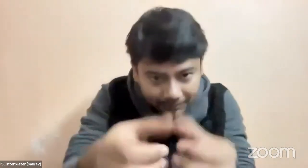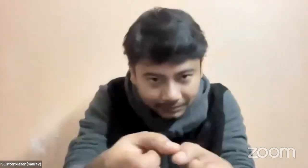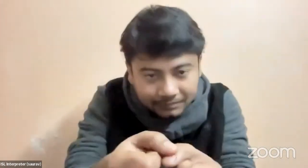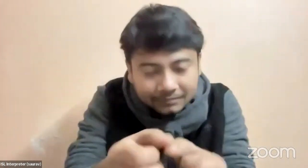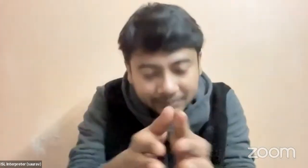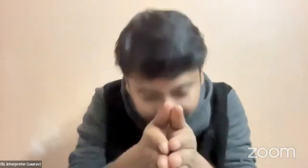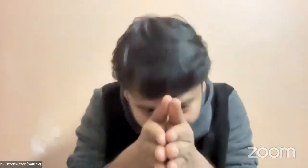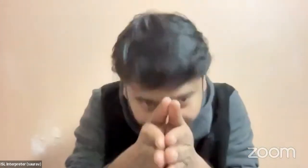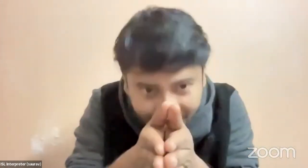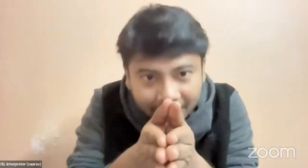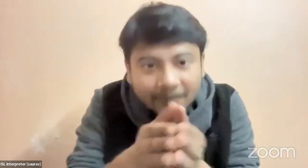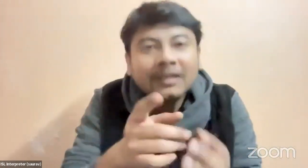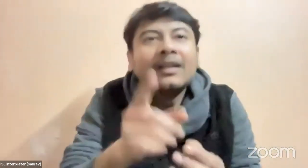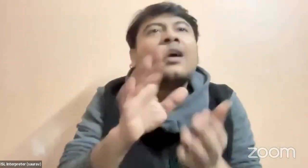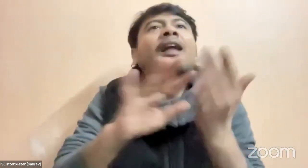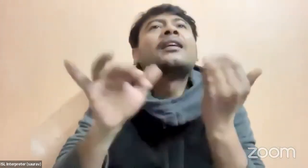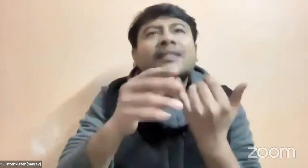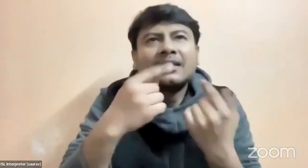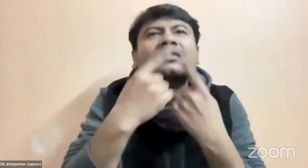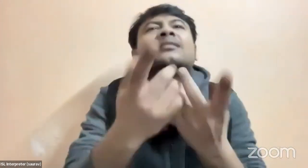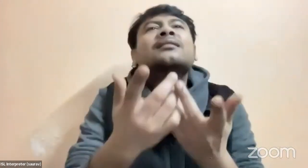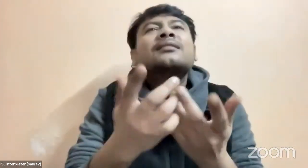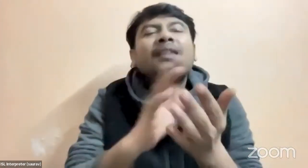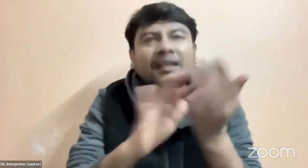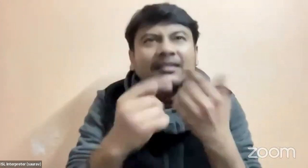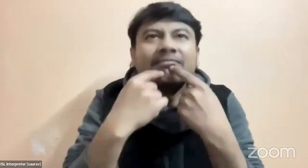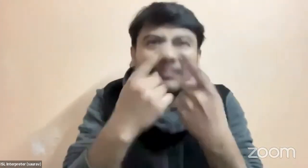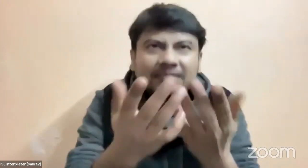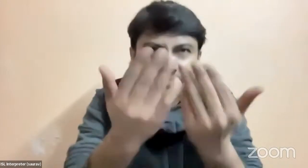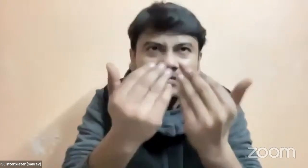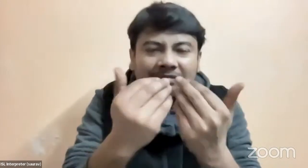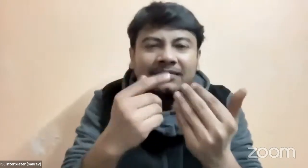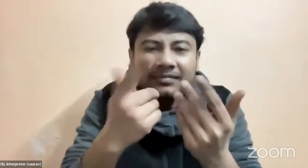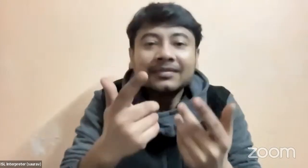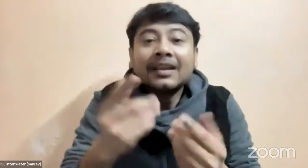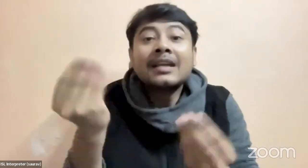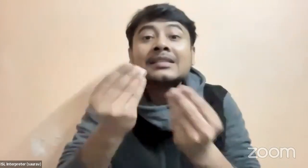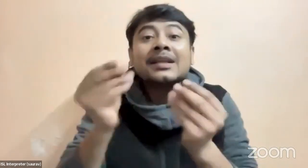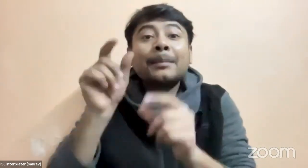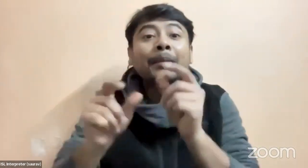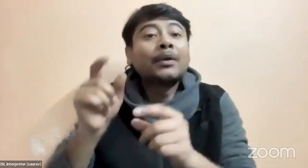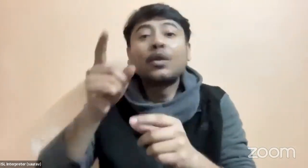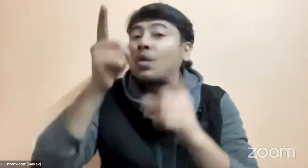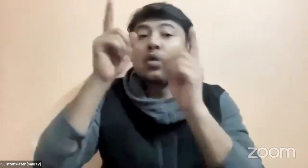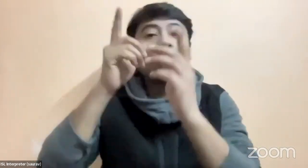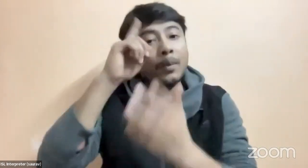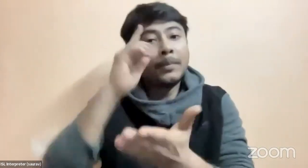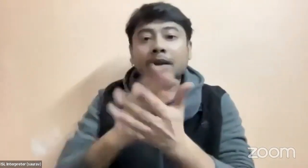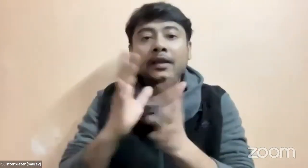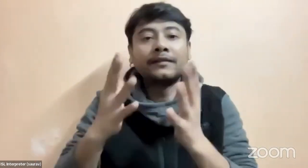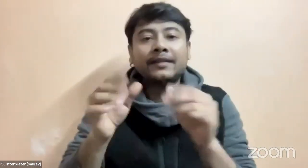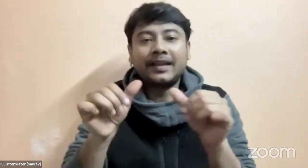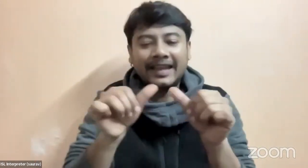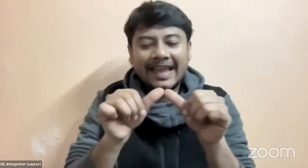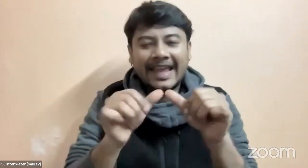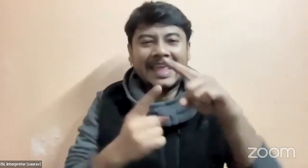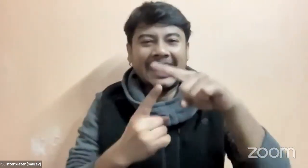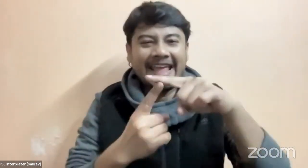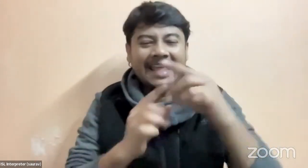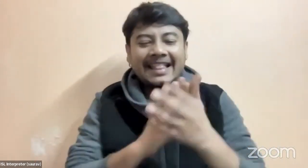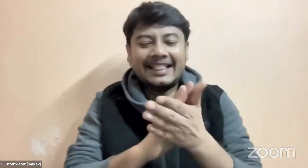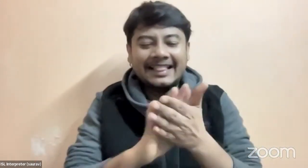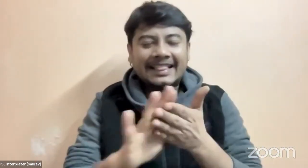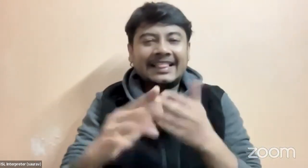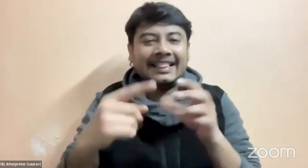There are some atheists who say, oh, I will not say. I will not speak from my mouth at all. Okay, what you will not